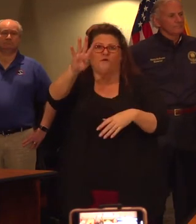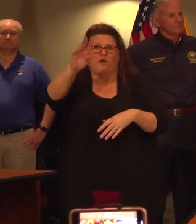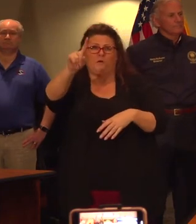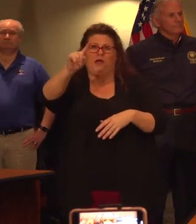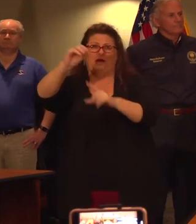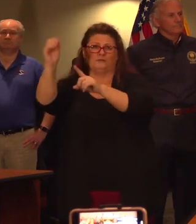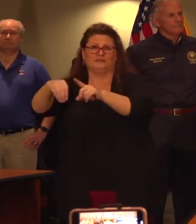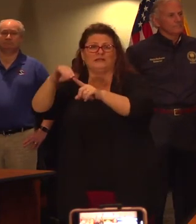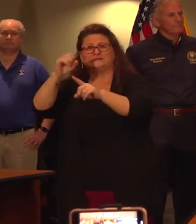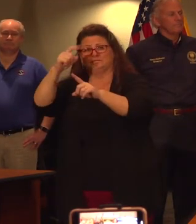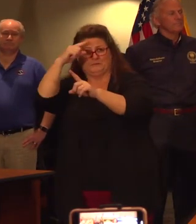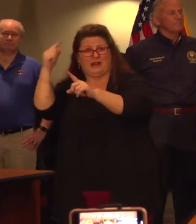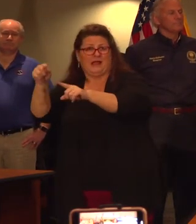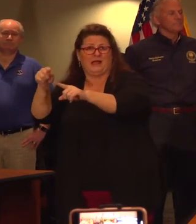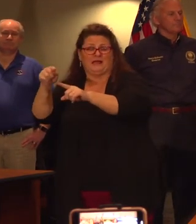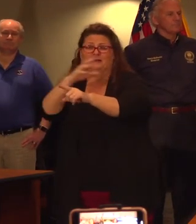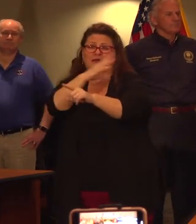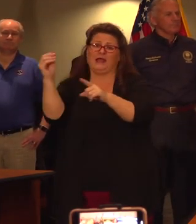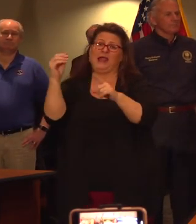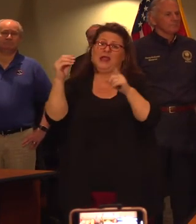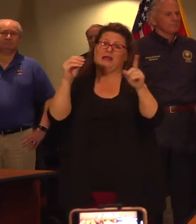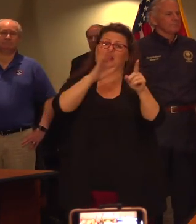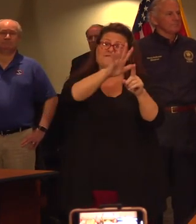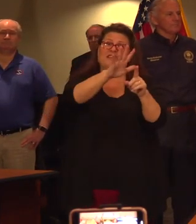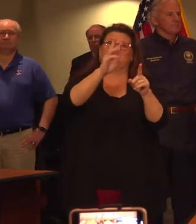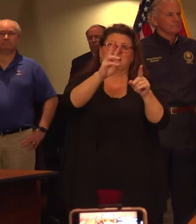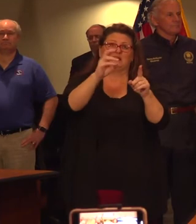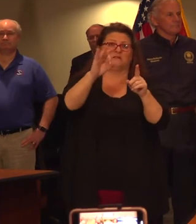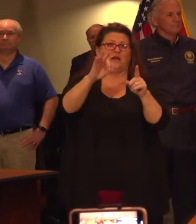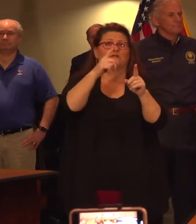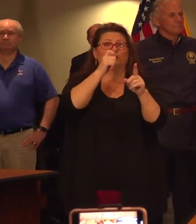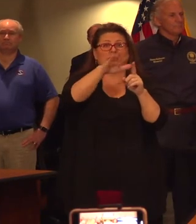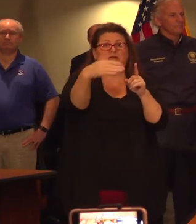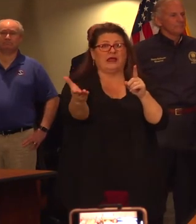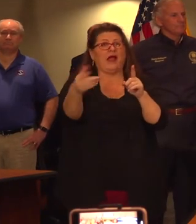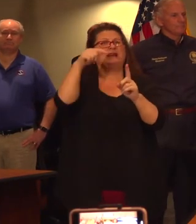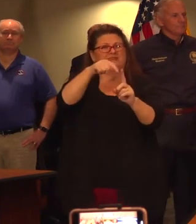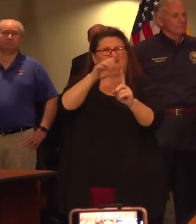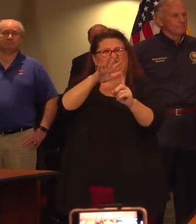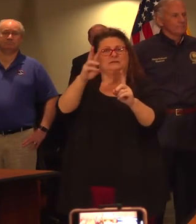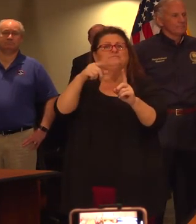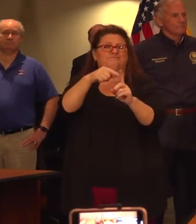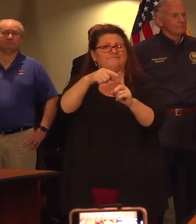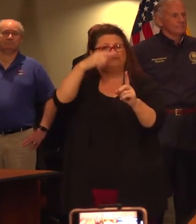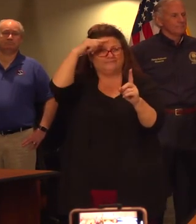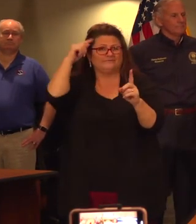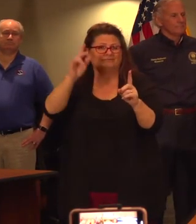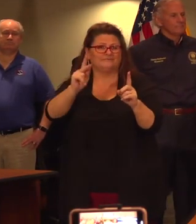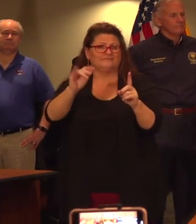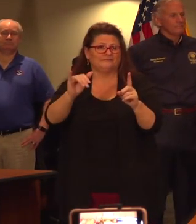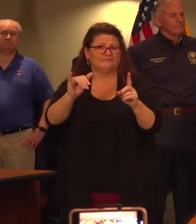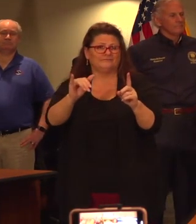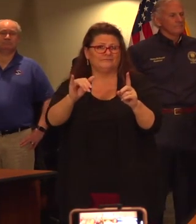deaths associated with COVID-19 infection. At the core of this problem is the fact that African Americans are